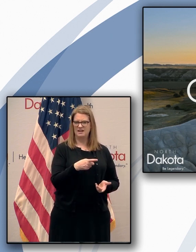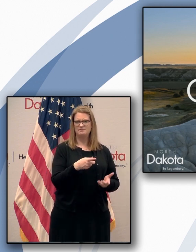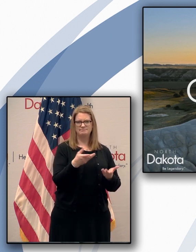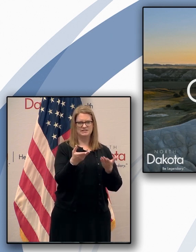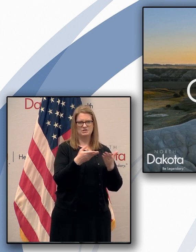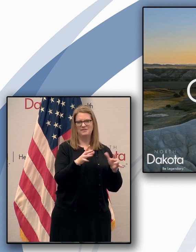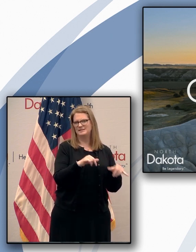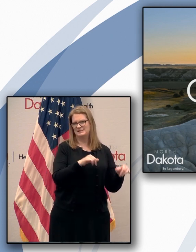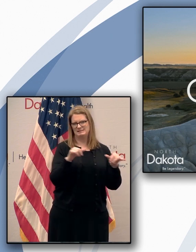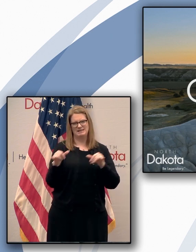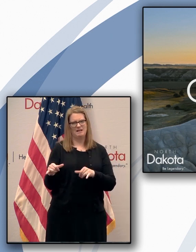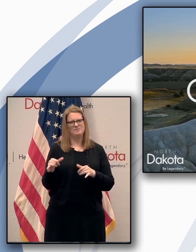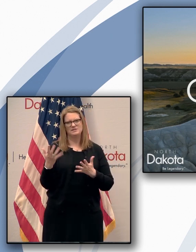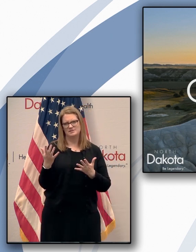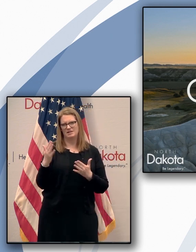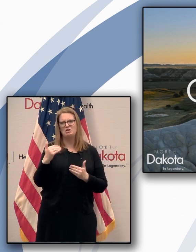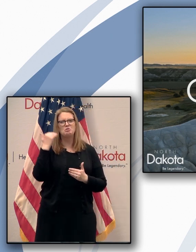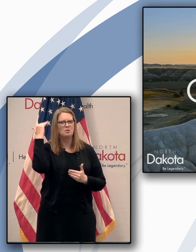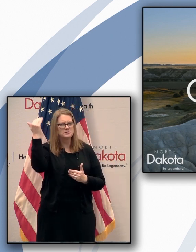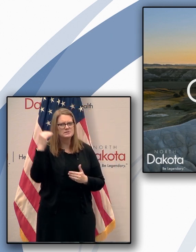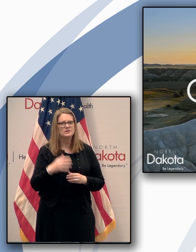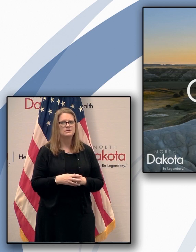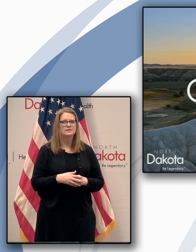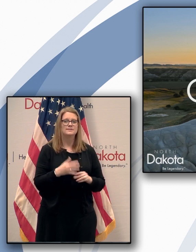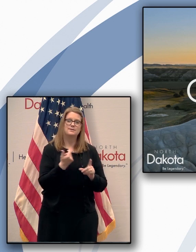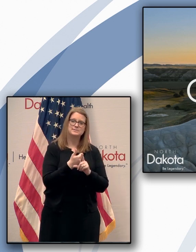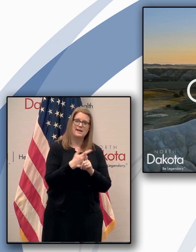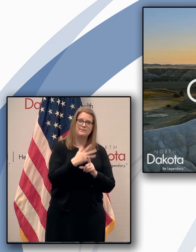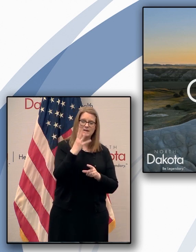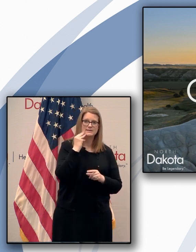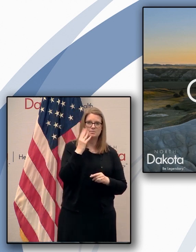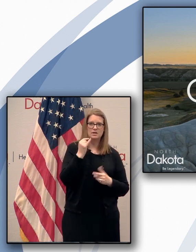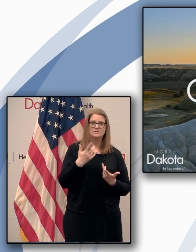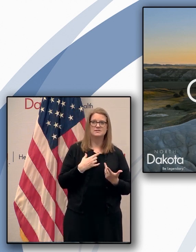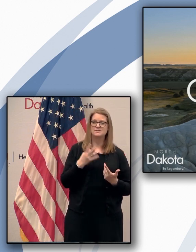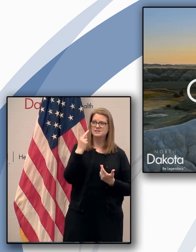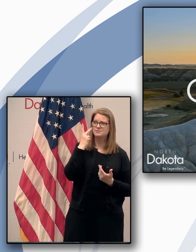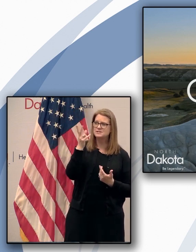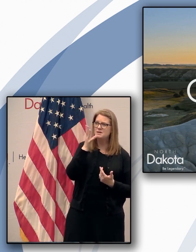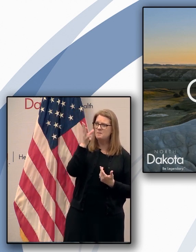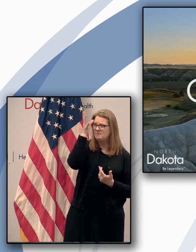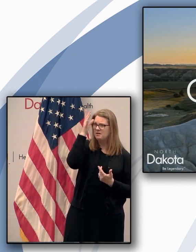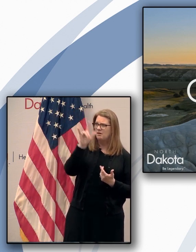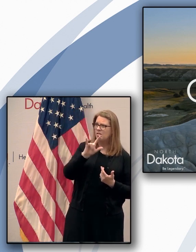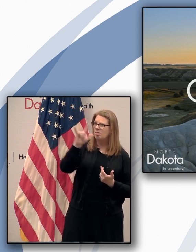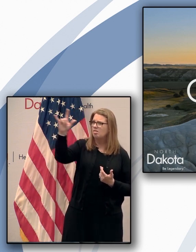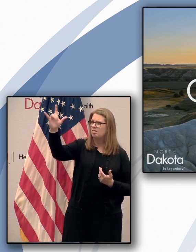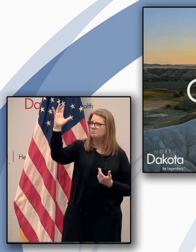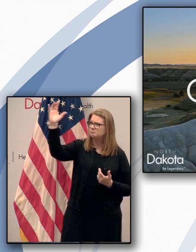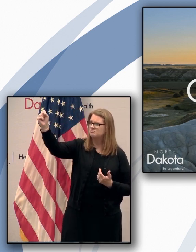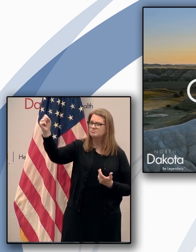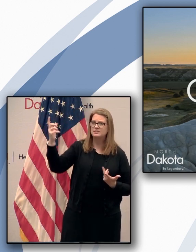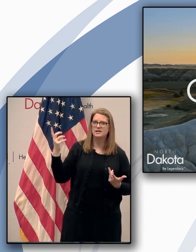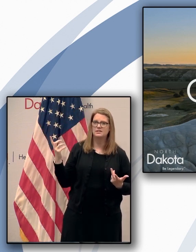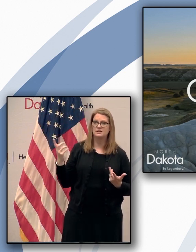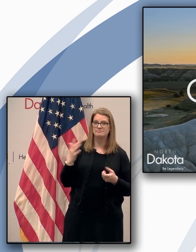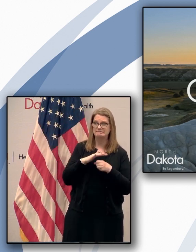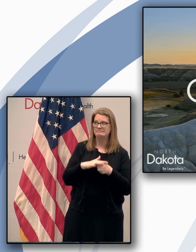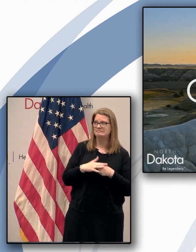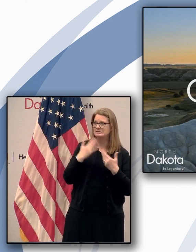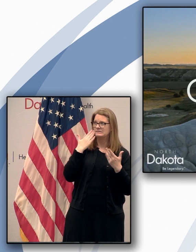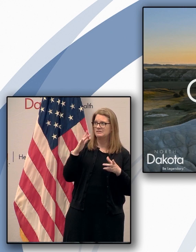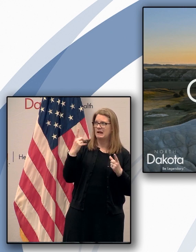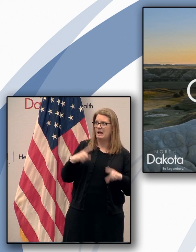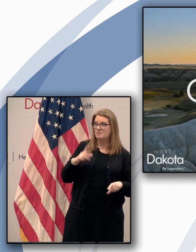loved ones. They experience deployments and the pain of separation from a loved one, the stress of not knowing what could happen, changes